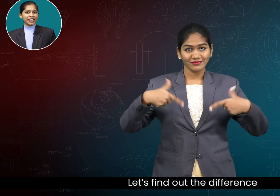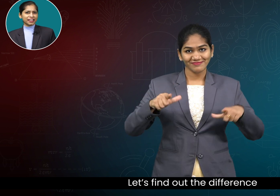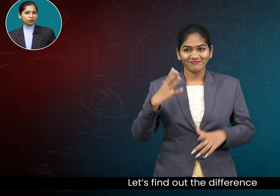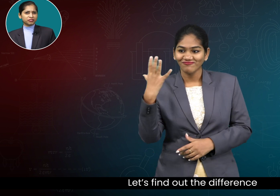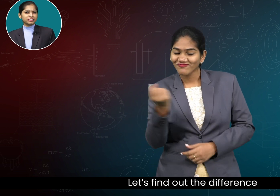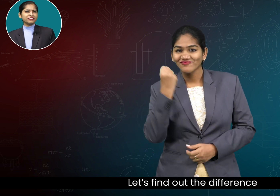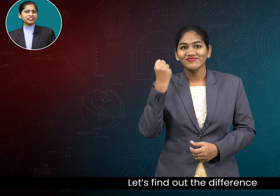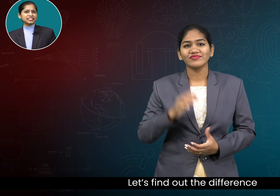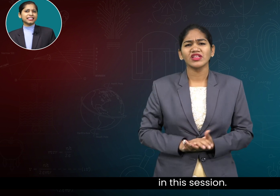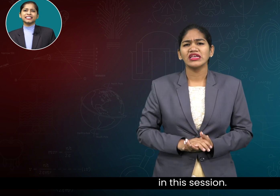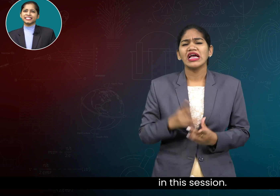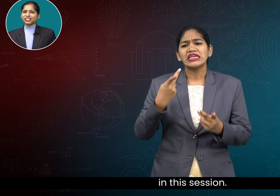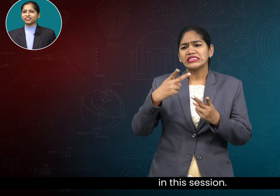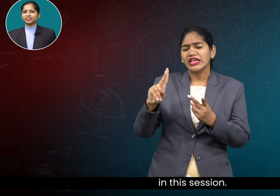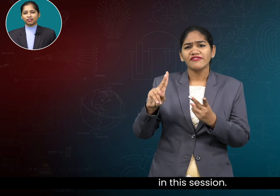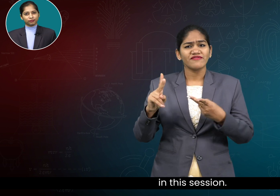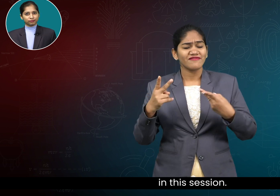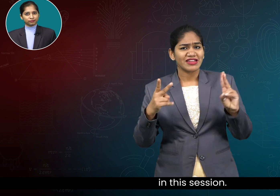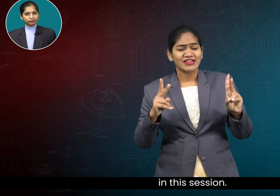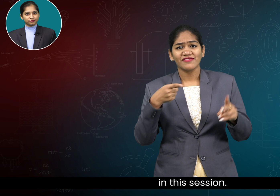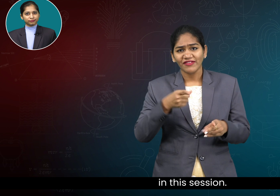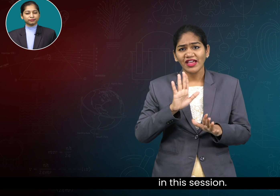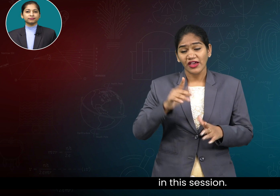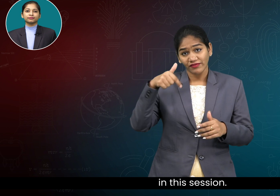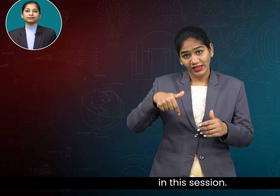Let's find out the difference in this session.